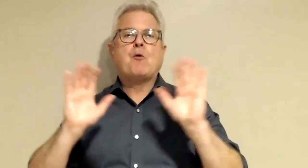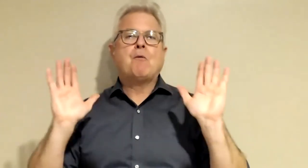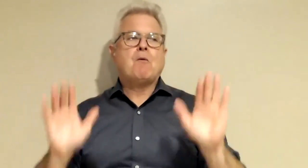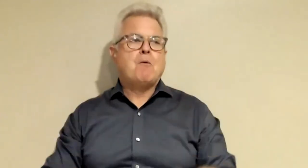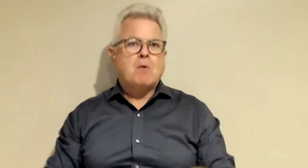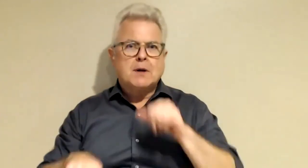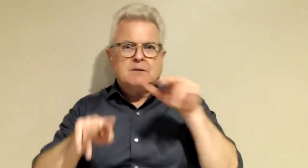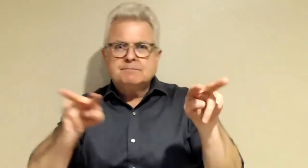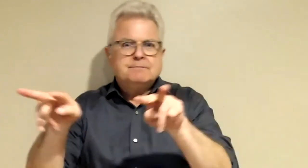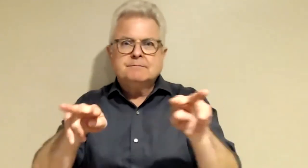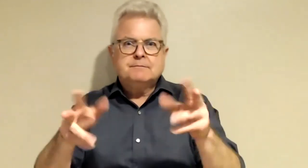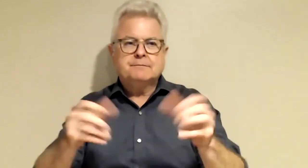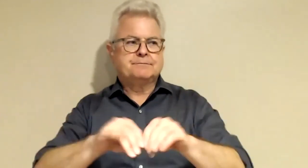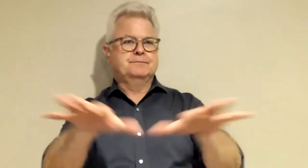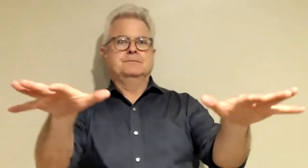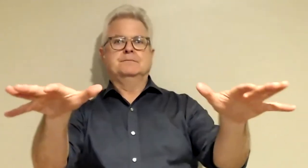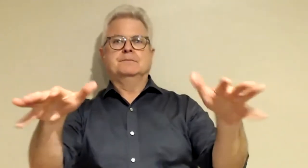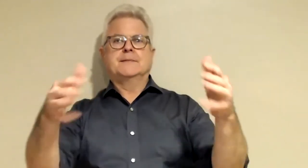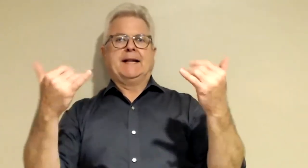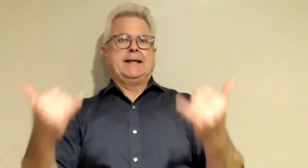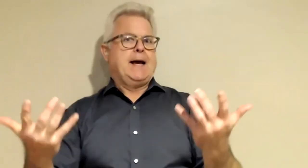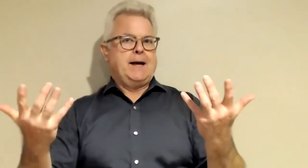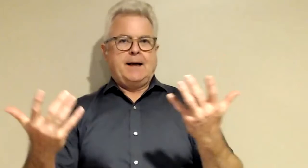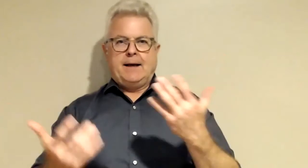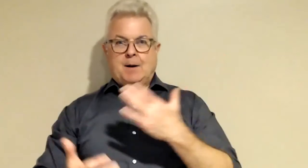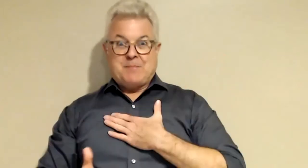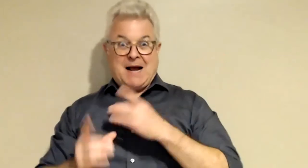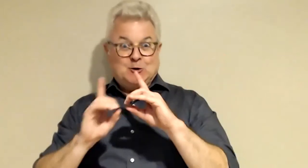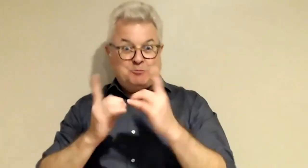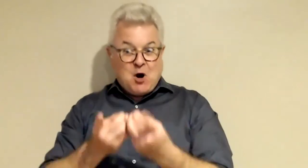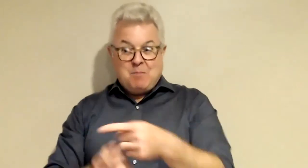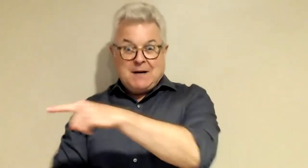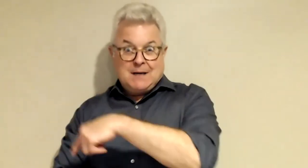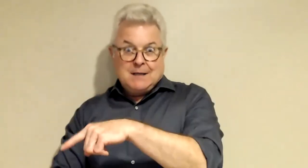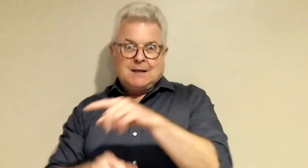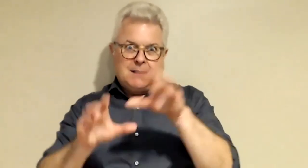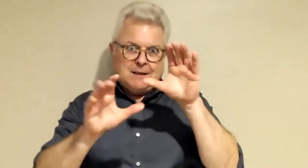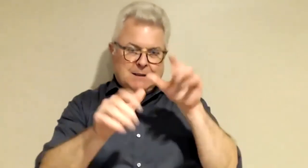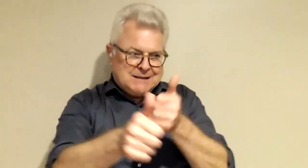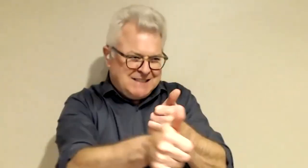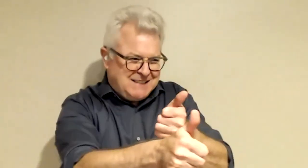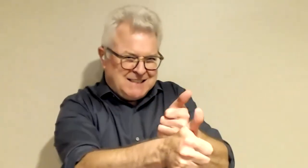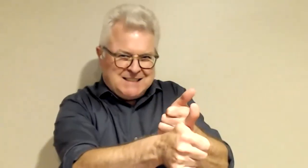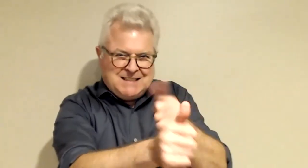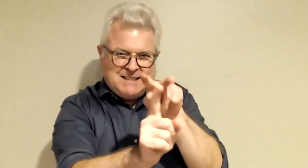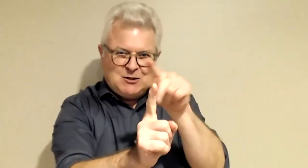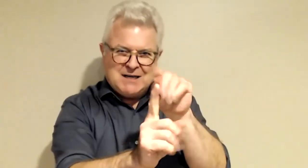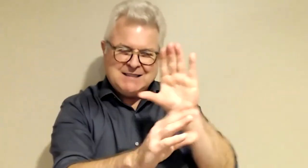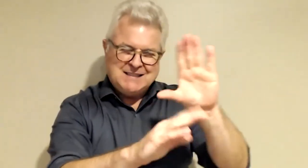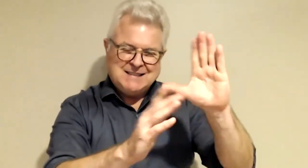was not on their guard. So keep in mind, please, the Department of Health is now